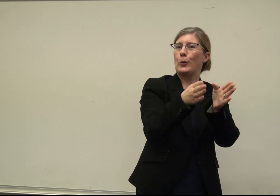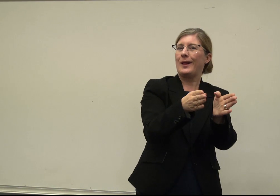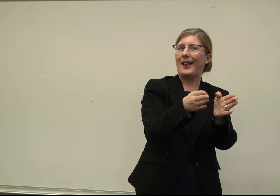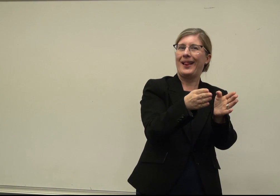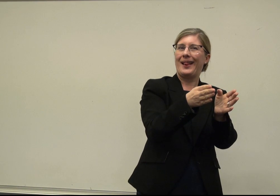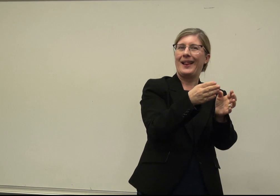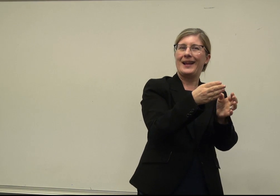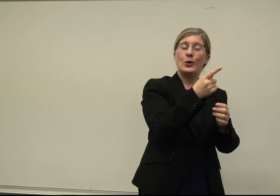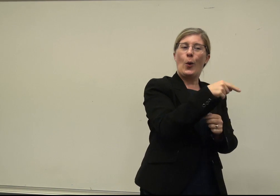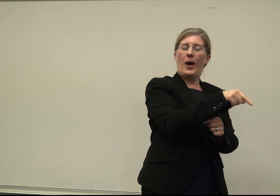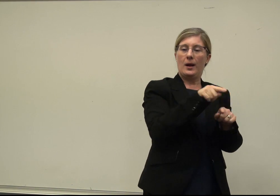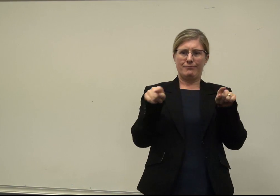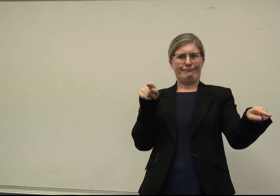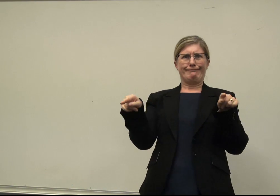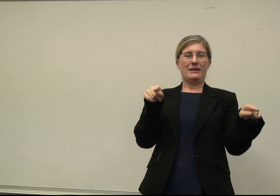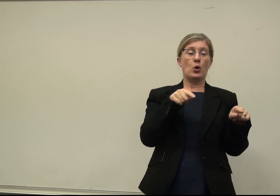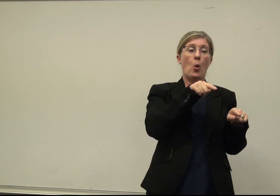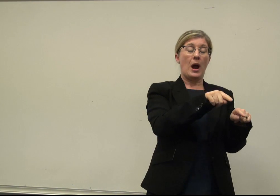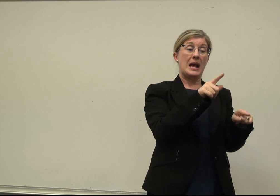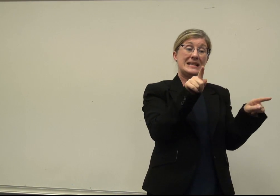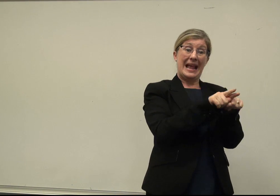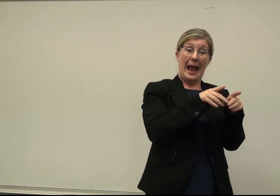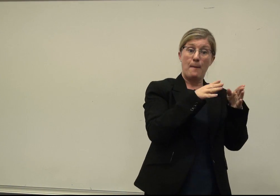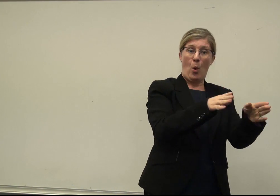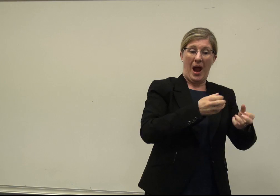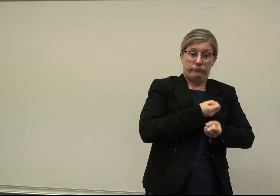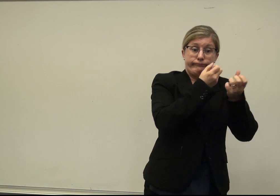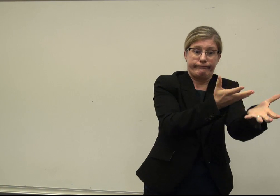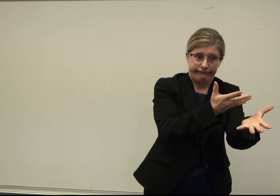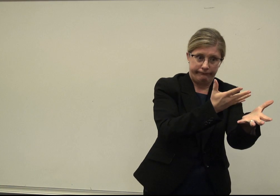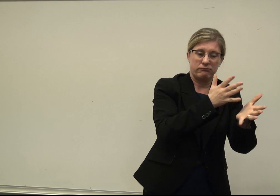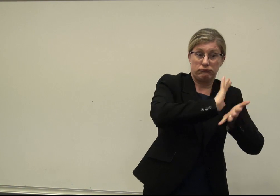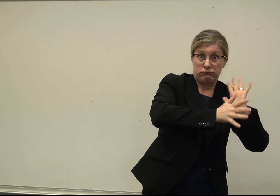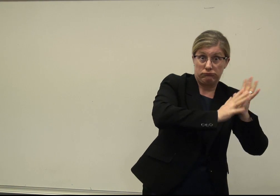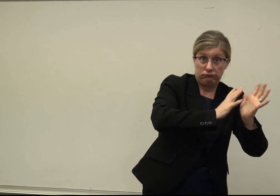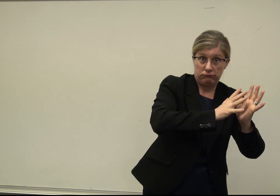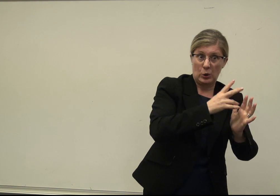same modality as opposed to different modalities.